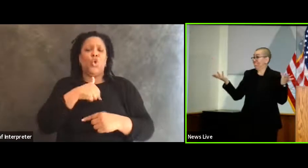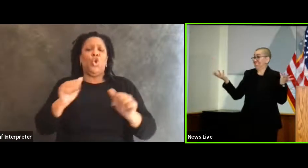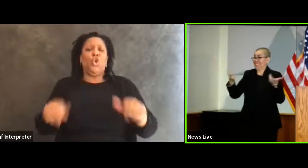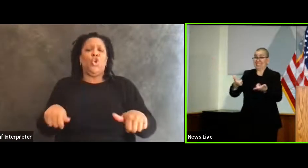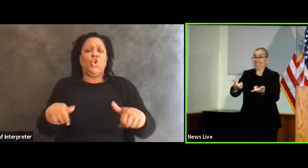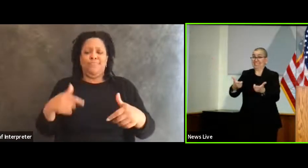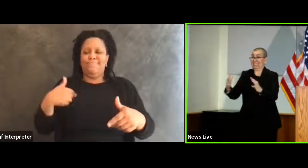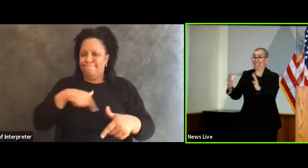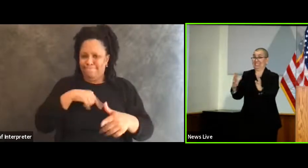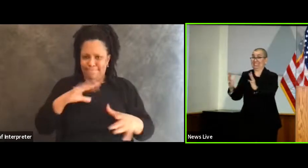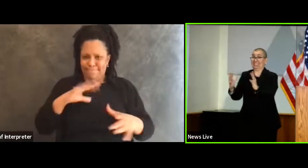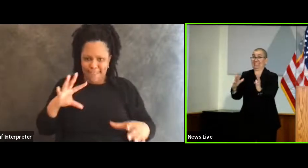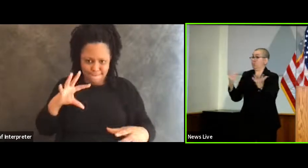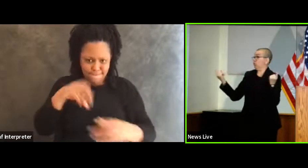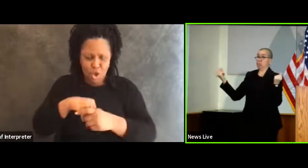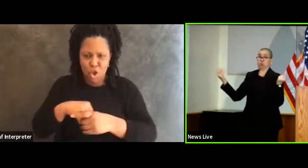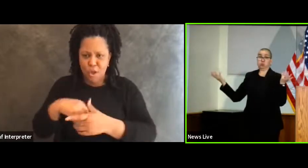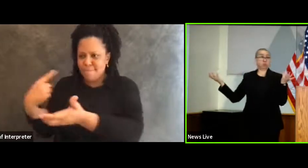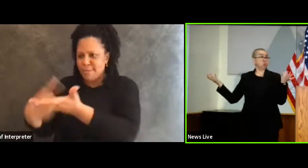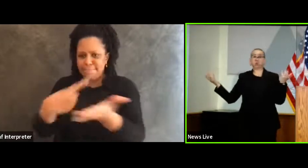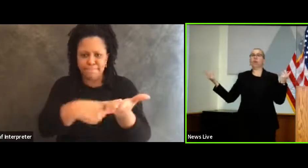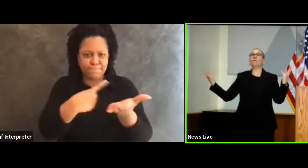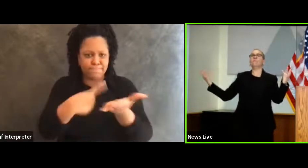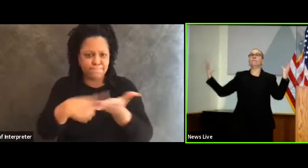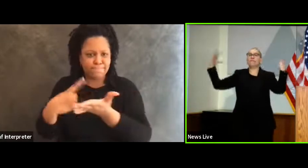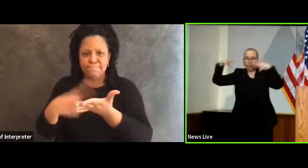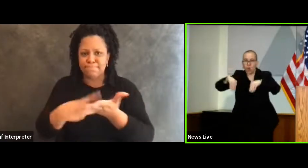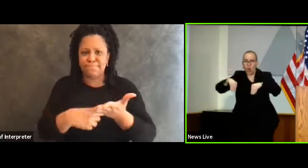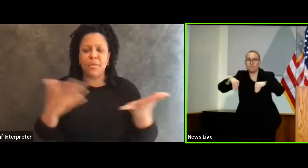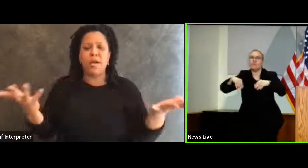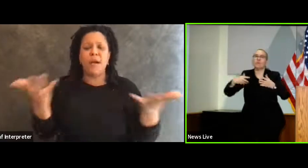We really need for the leaders of the 3